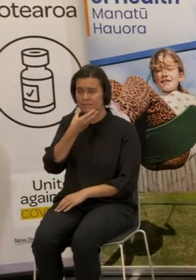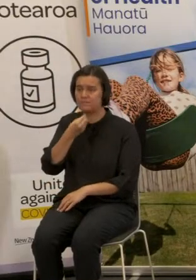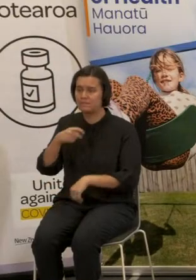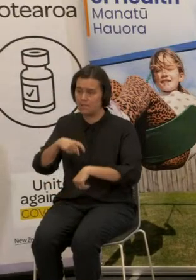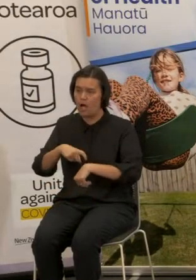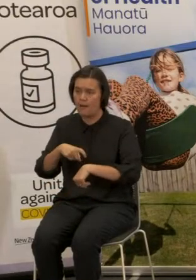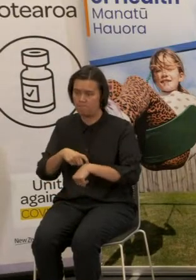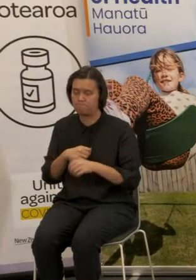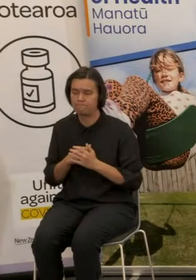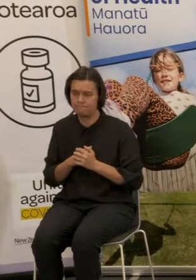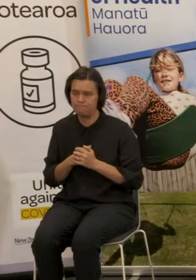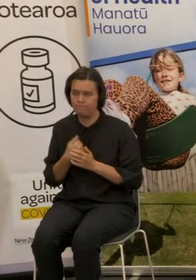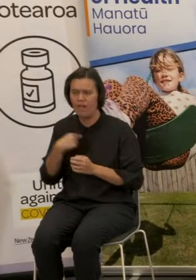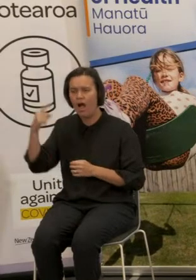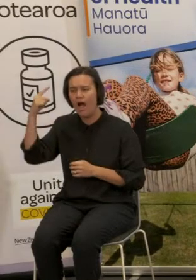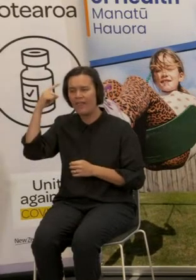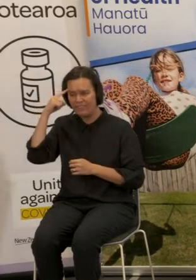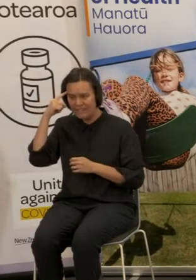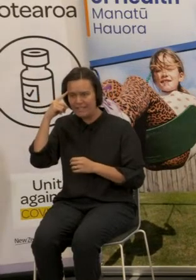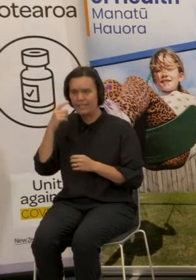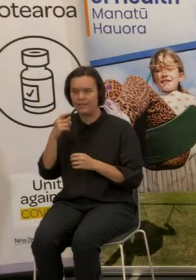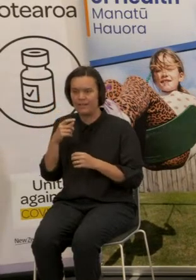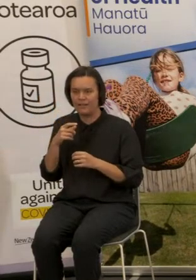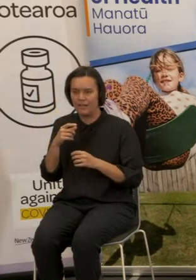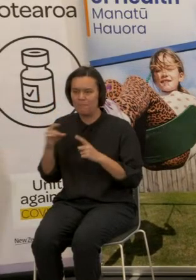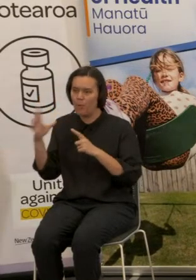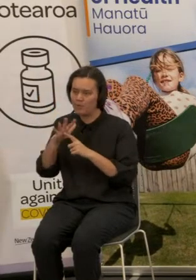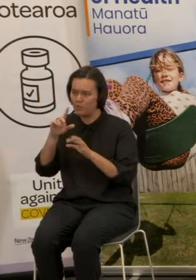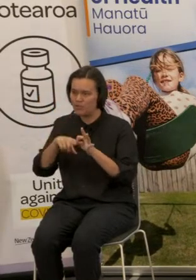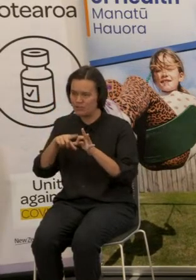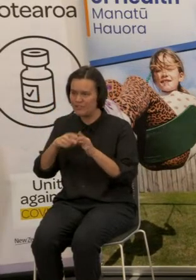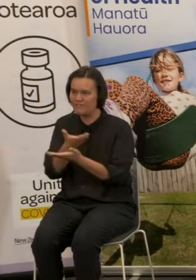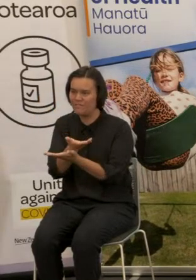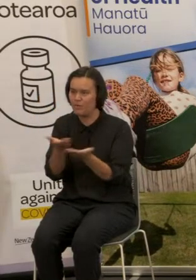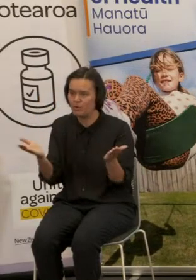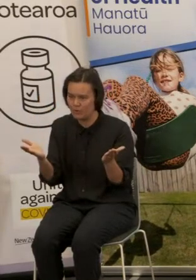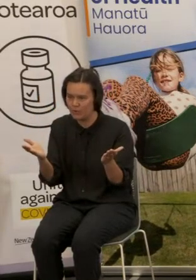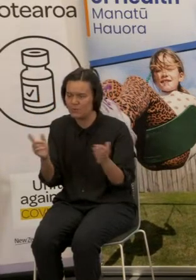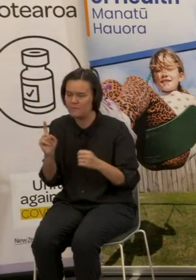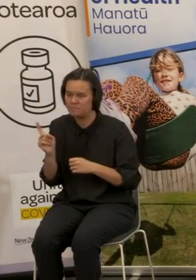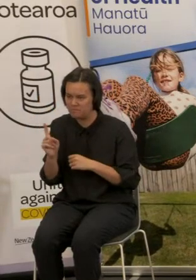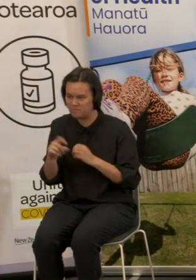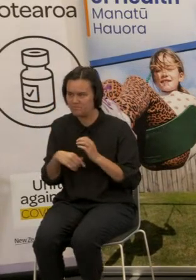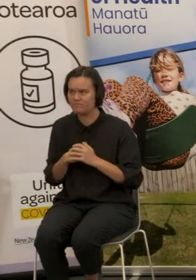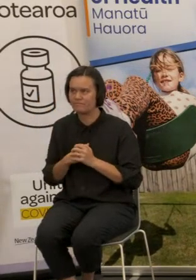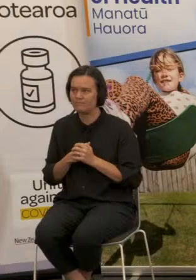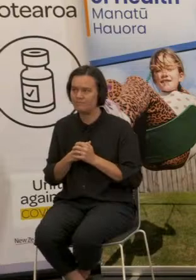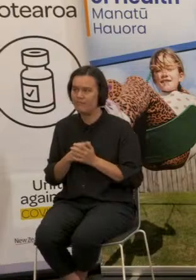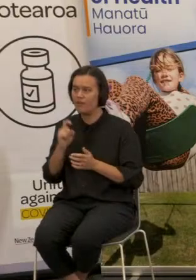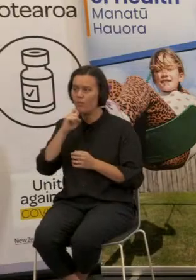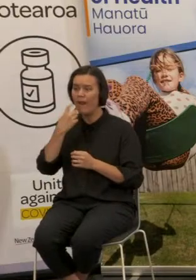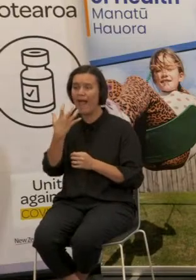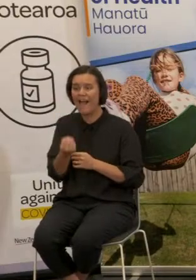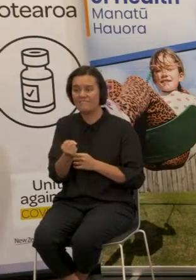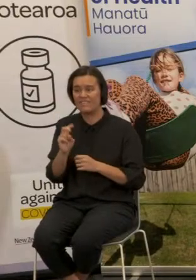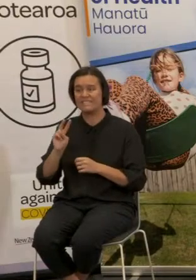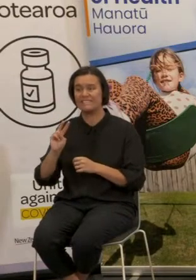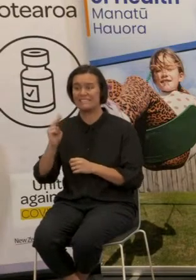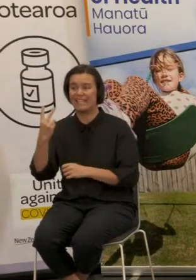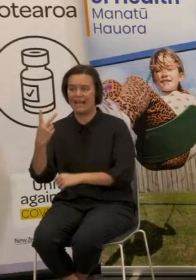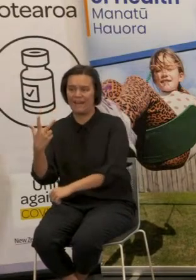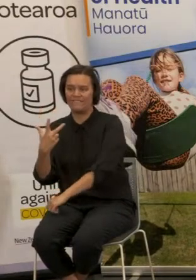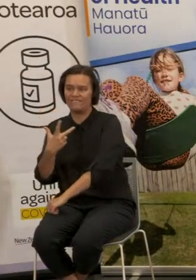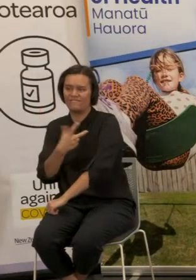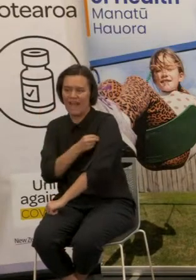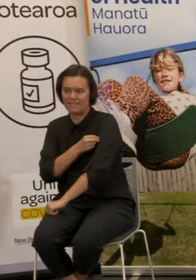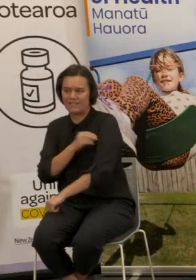key question on your minds, well, if it isn't, it should be, is will there be a second Vaxathon? Now, it's a bit like a second movie. The second one's never as good, so there probably